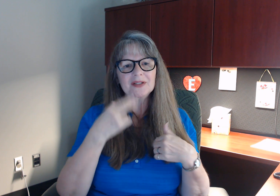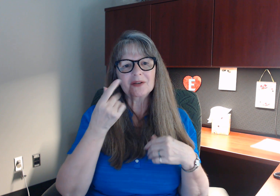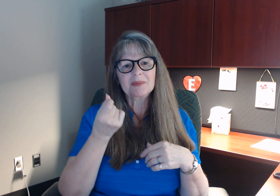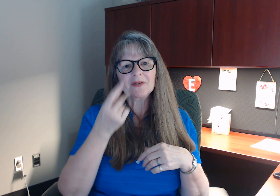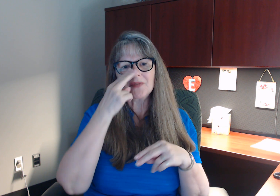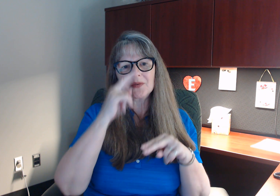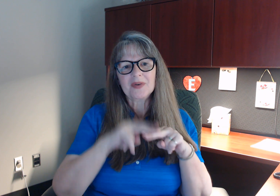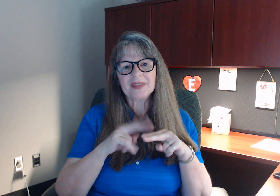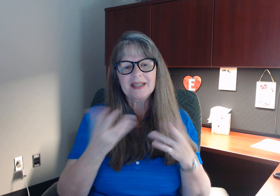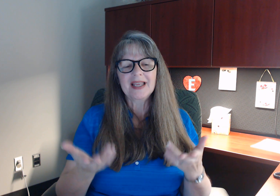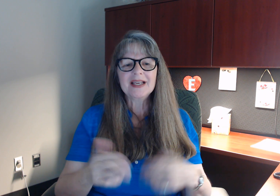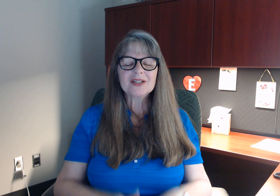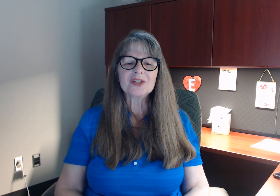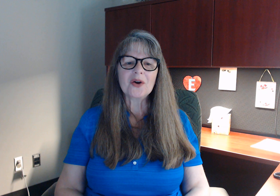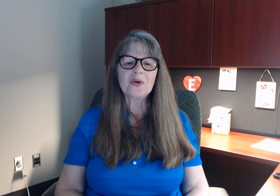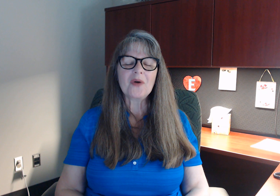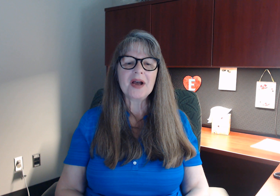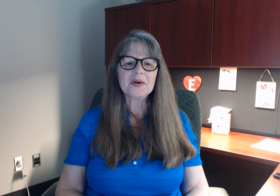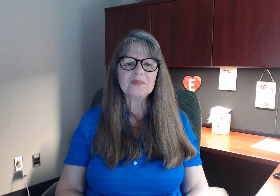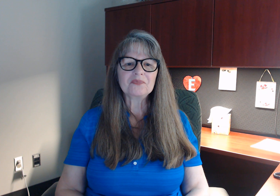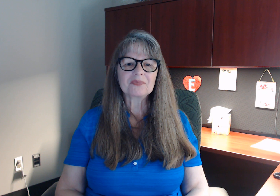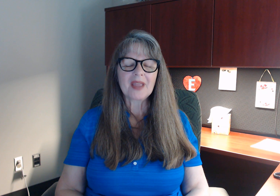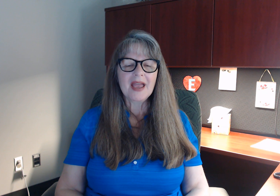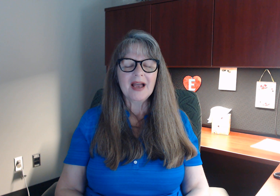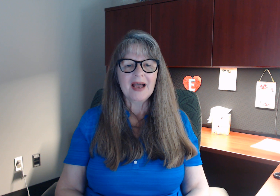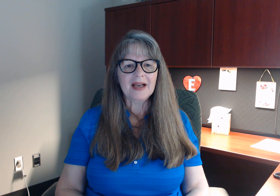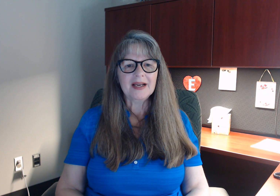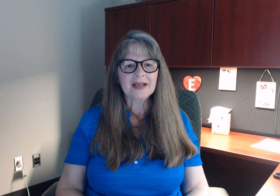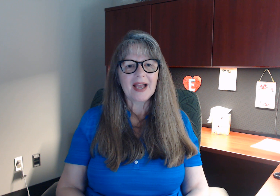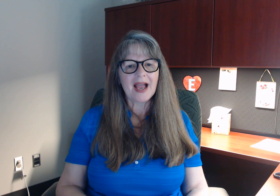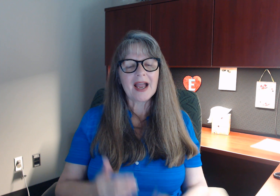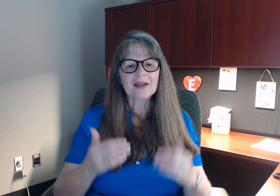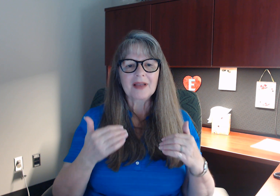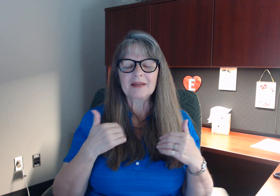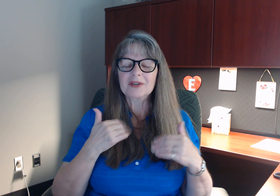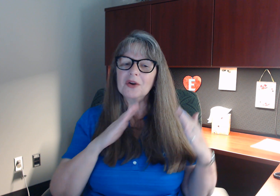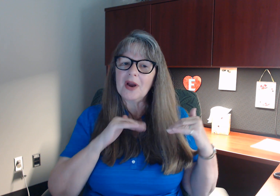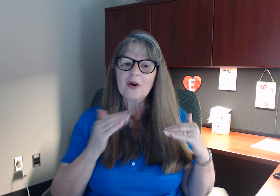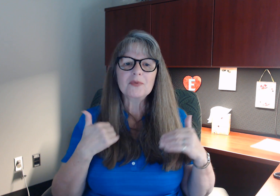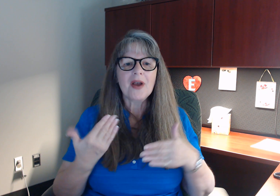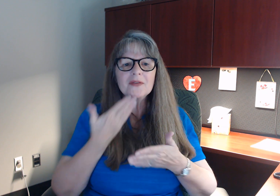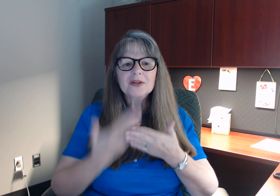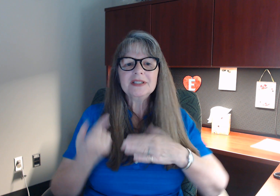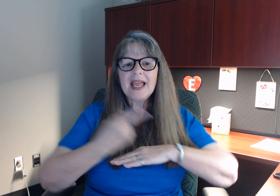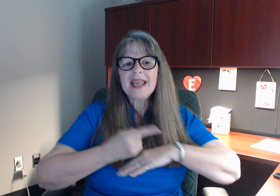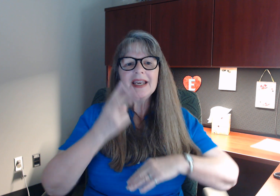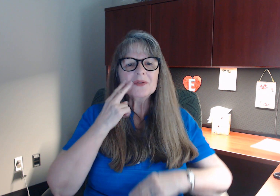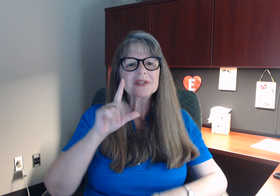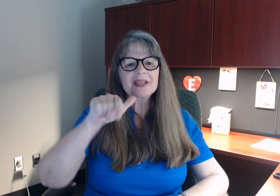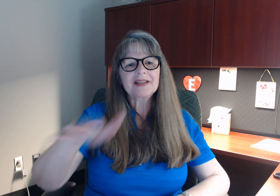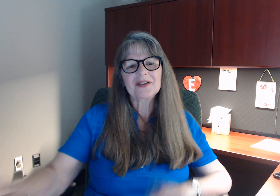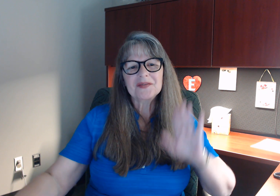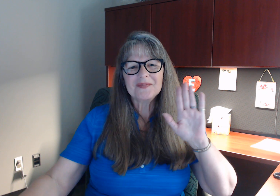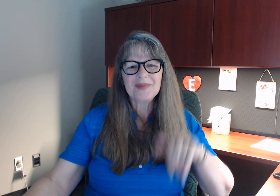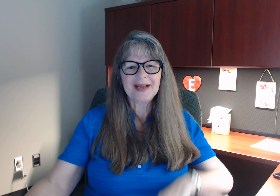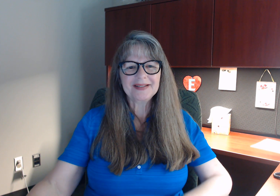bit of fun with it. So I hope you have a good day, and I will see you later. Bye.